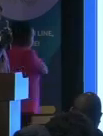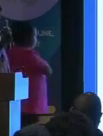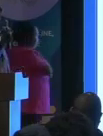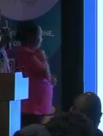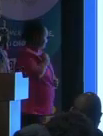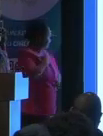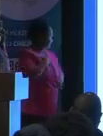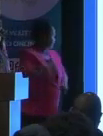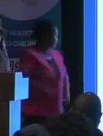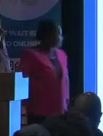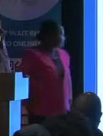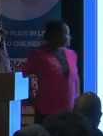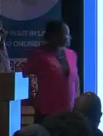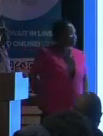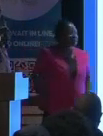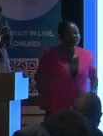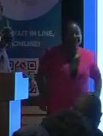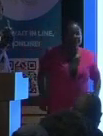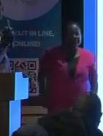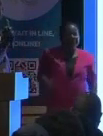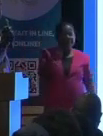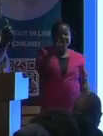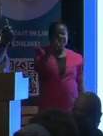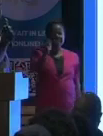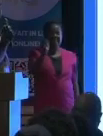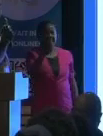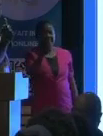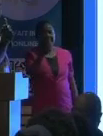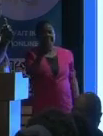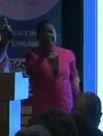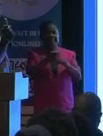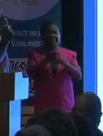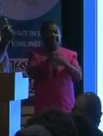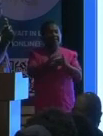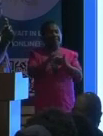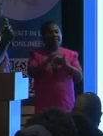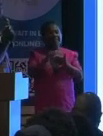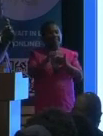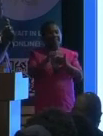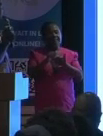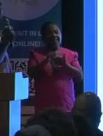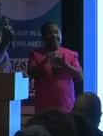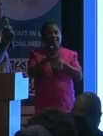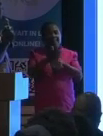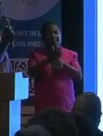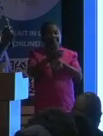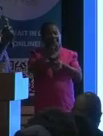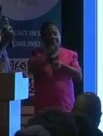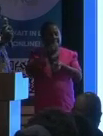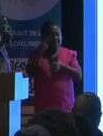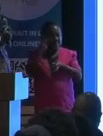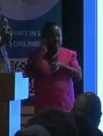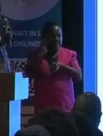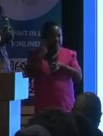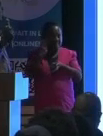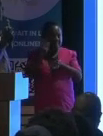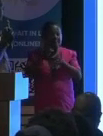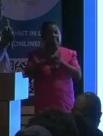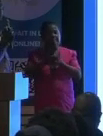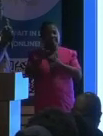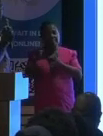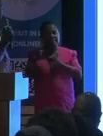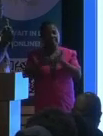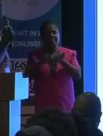employees is about 6,000 kina. And the number of employees for whom the salary wage tax